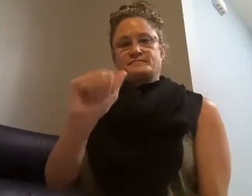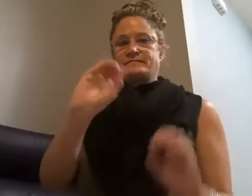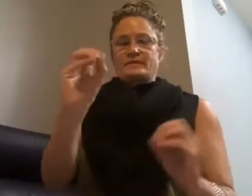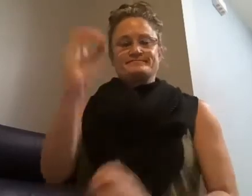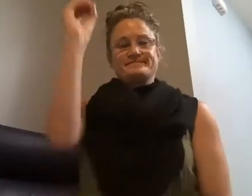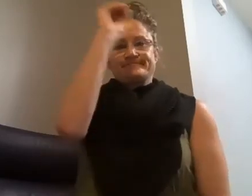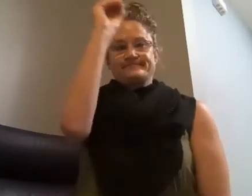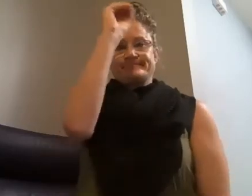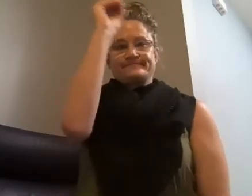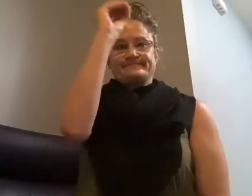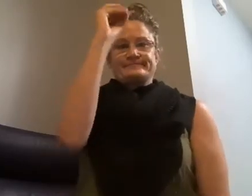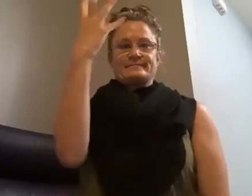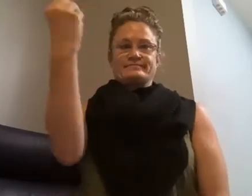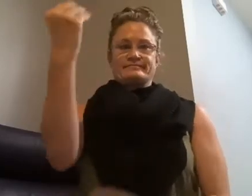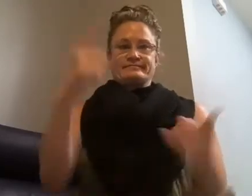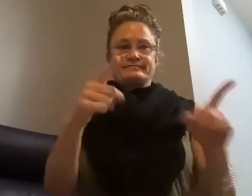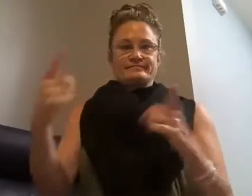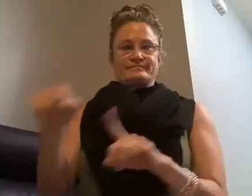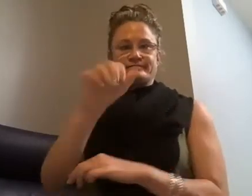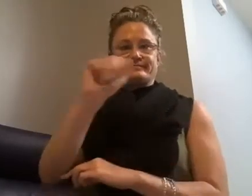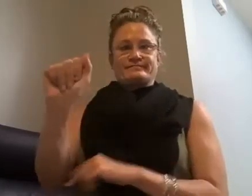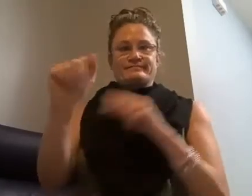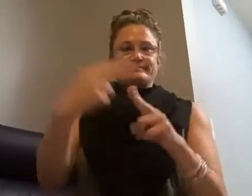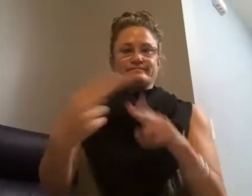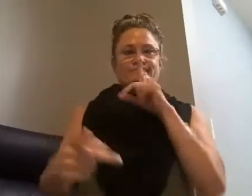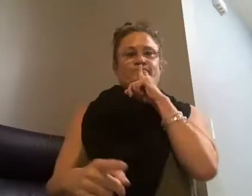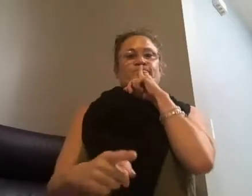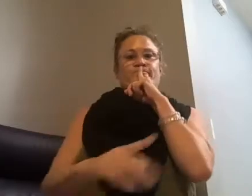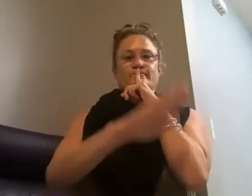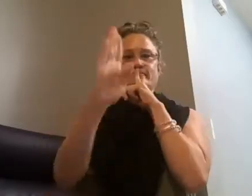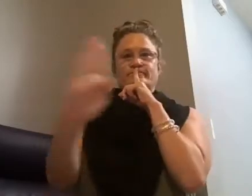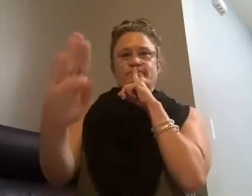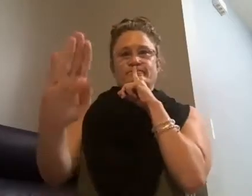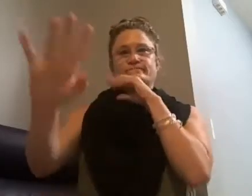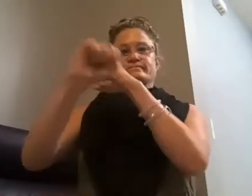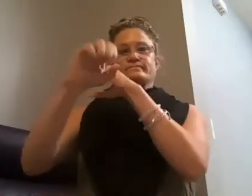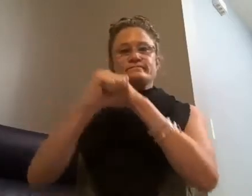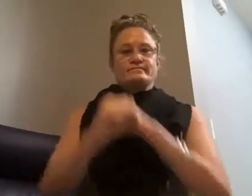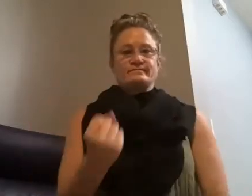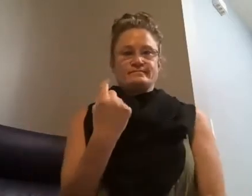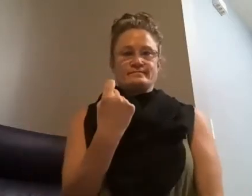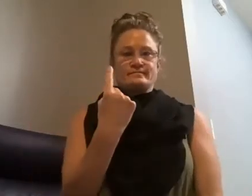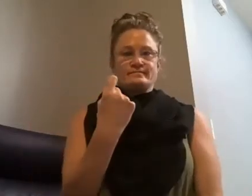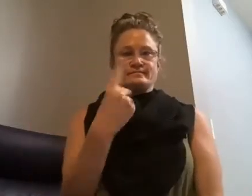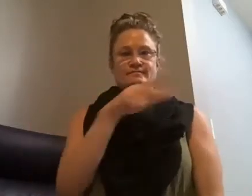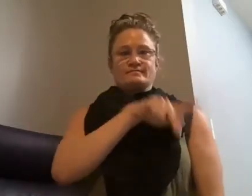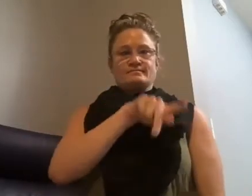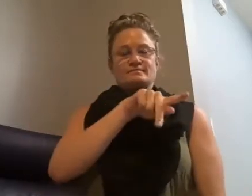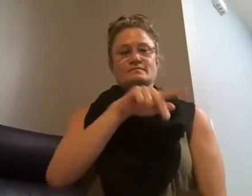outside issues, hence the AA name ought never be drawn into public controversy. 11, our public relations policy is based on attraction